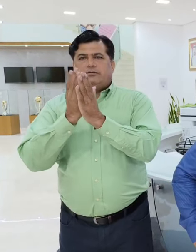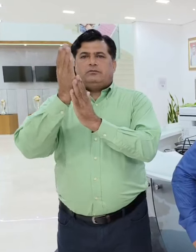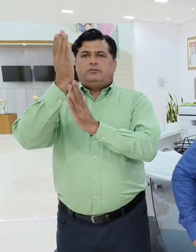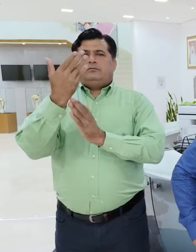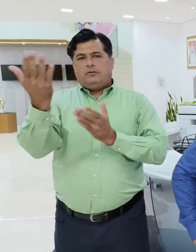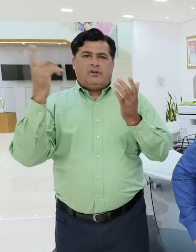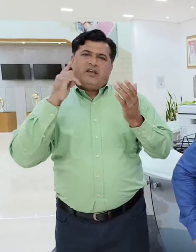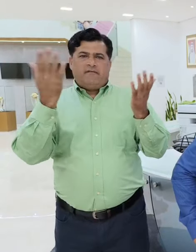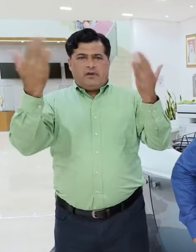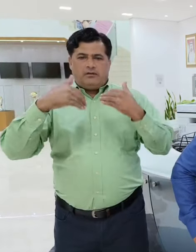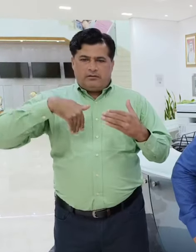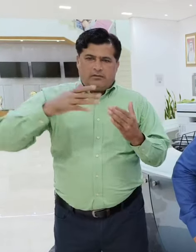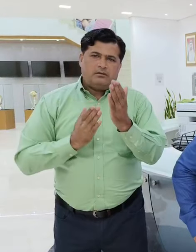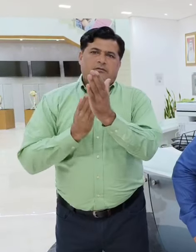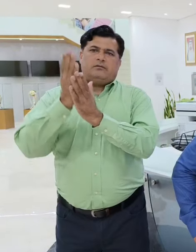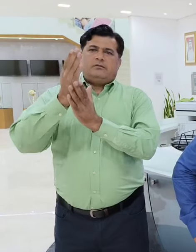cricket in the highest level and thank you so much.